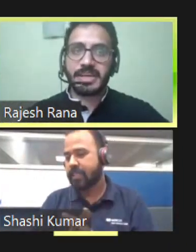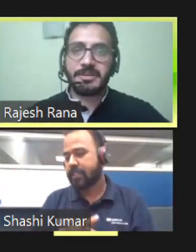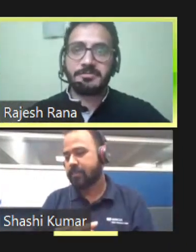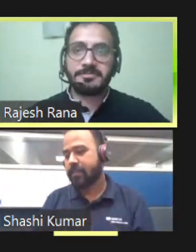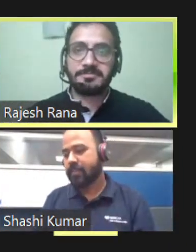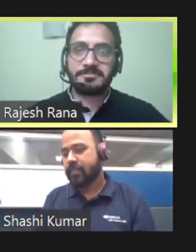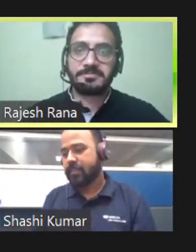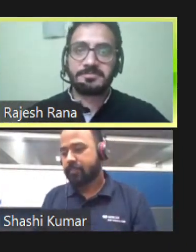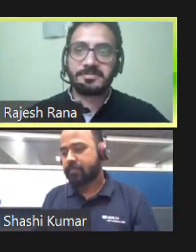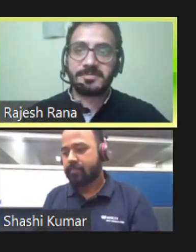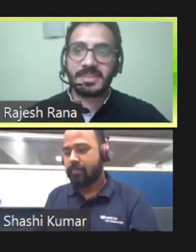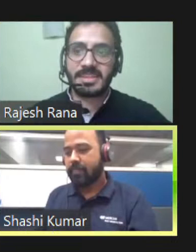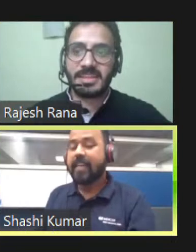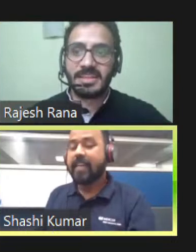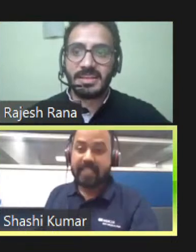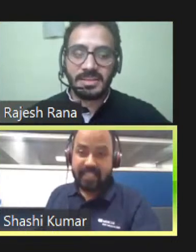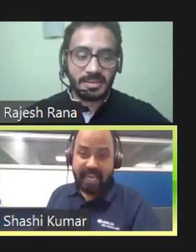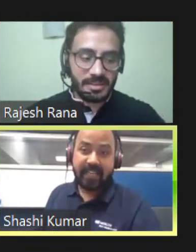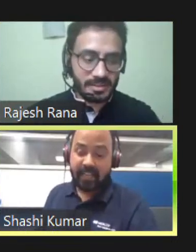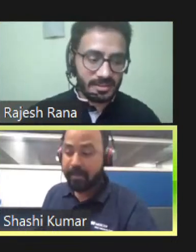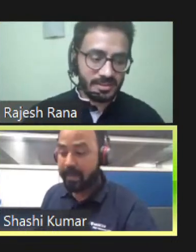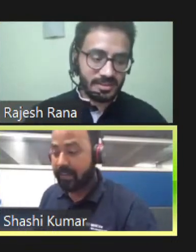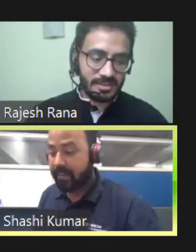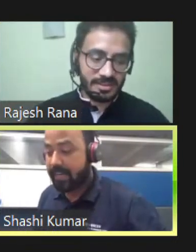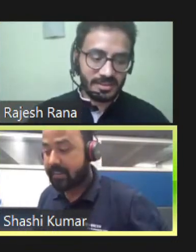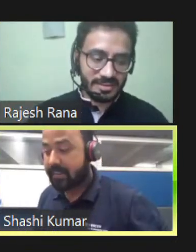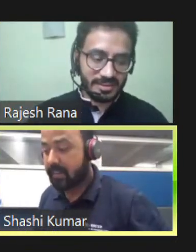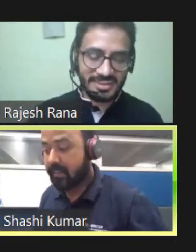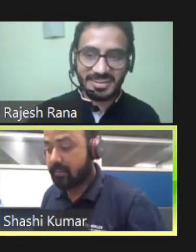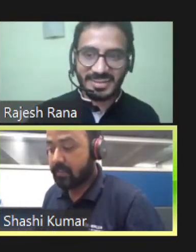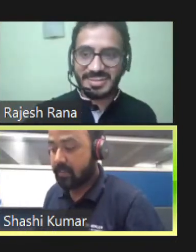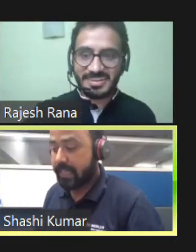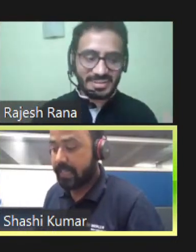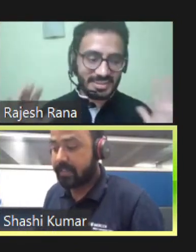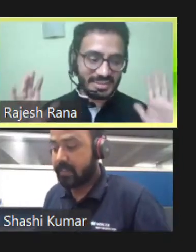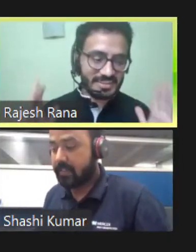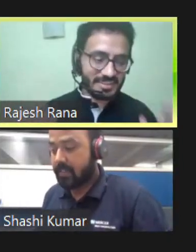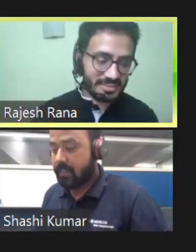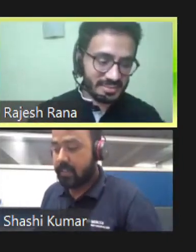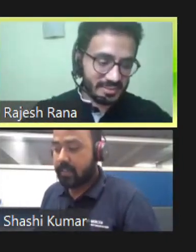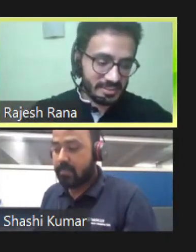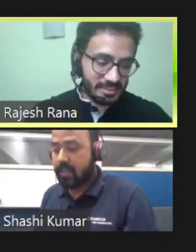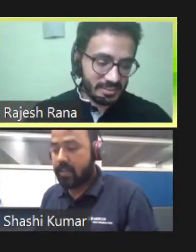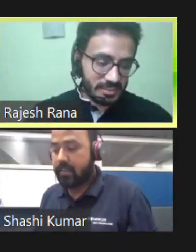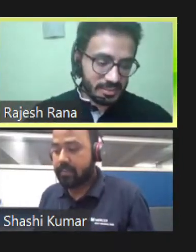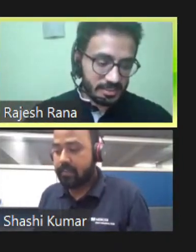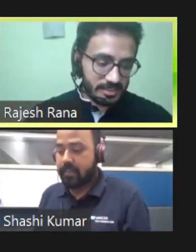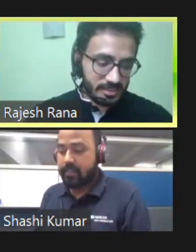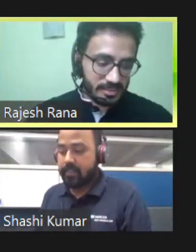quiz of time. Yeah, it's a silent clapping, right? Like Right.